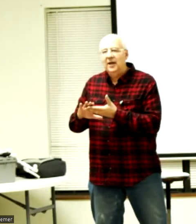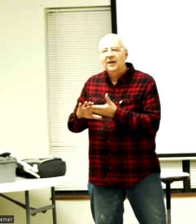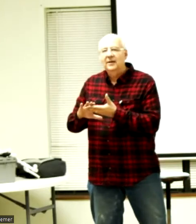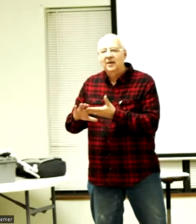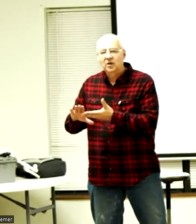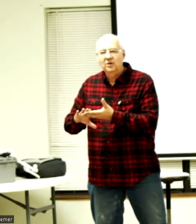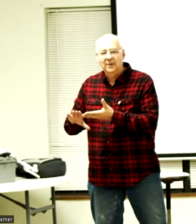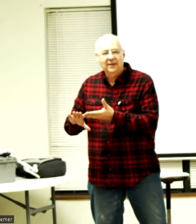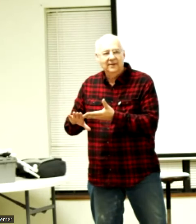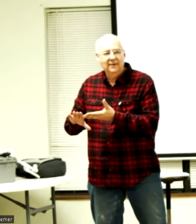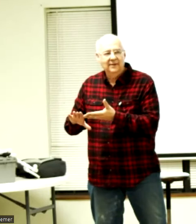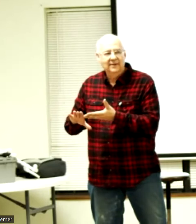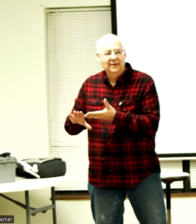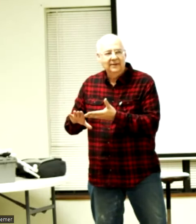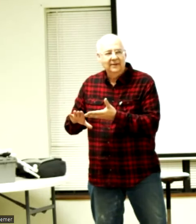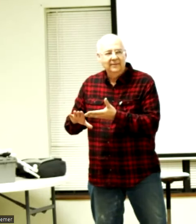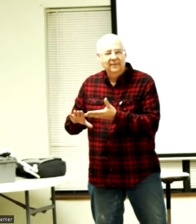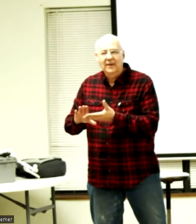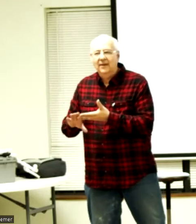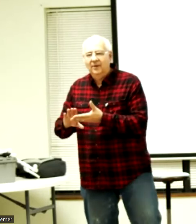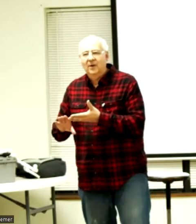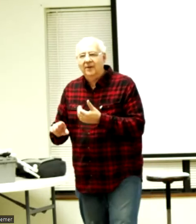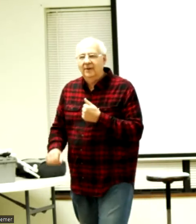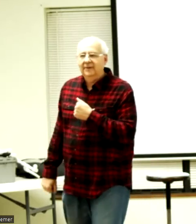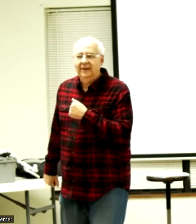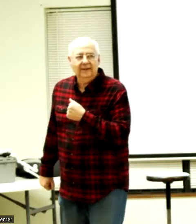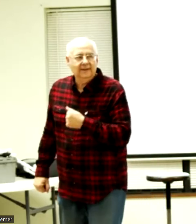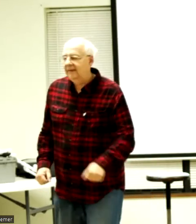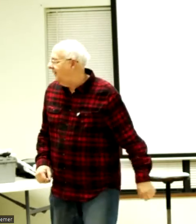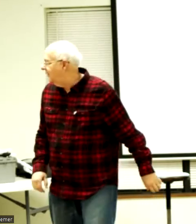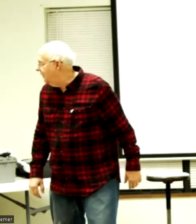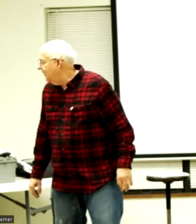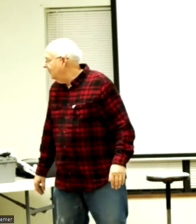say, excuse me, and then walk through, right? Walk through, don't duck.